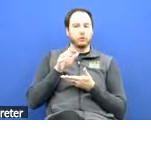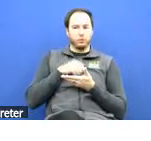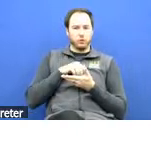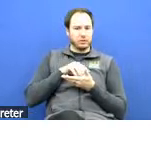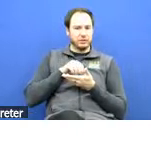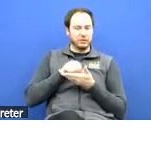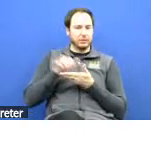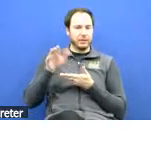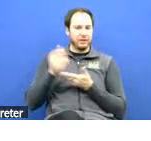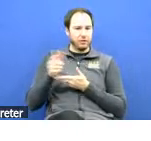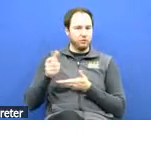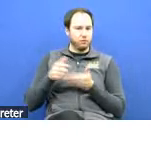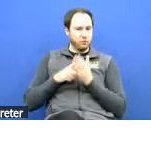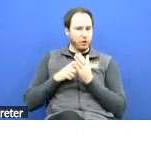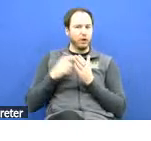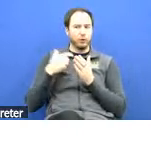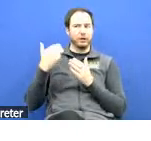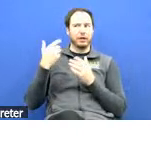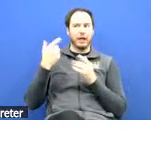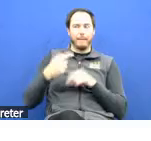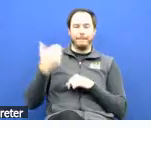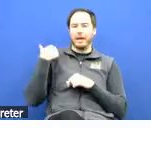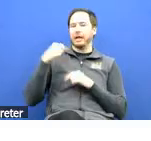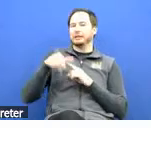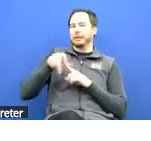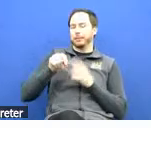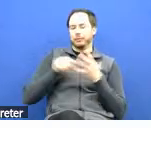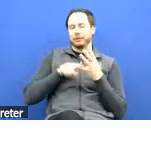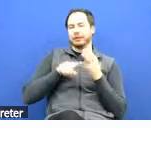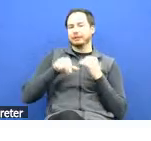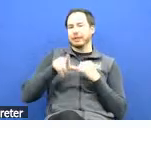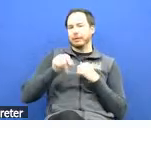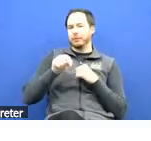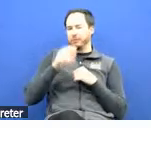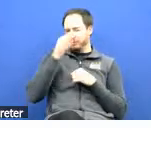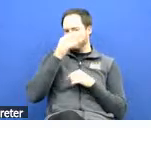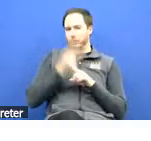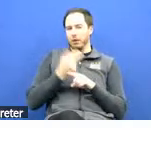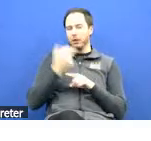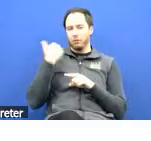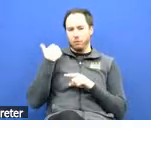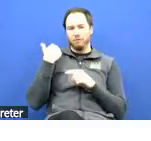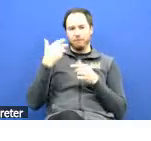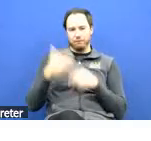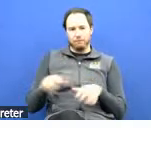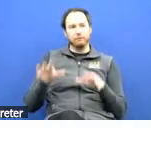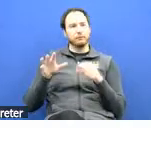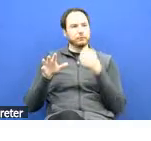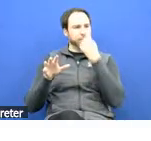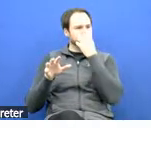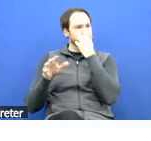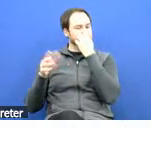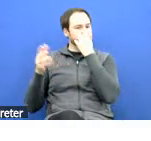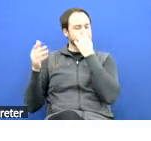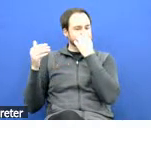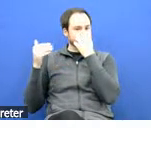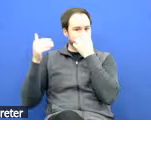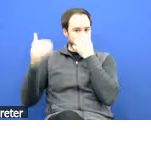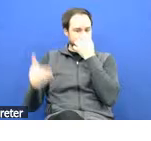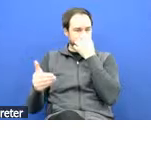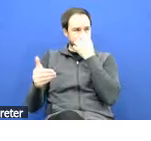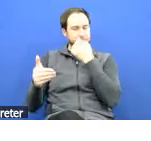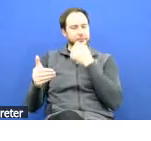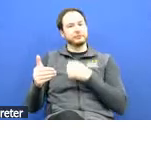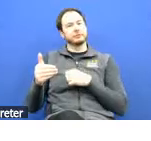they did that in September, late September, actually, about 2 months ago. And after that,